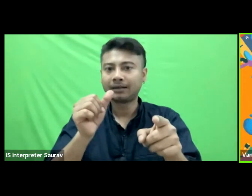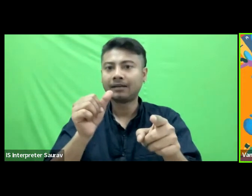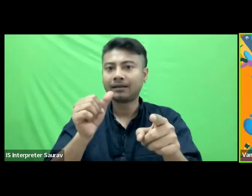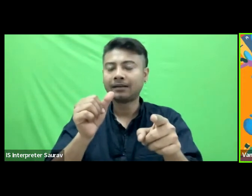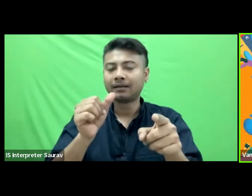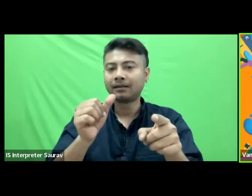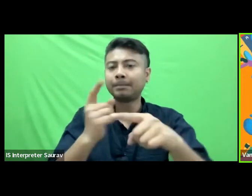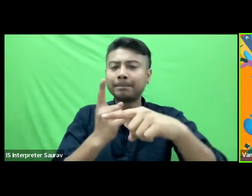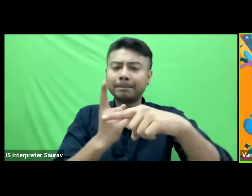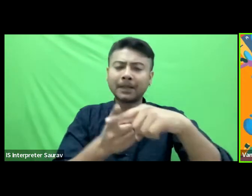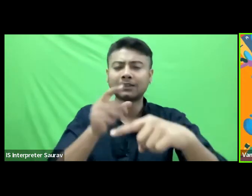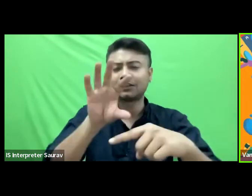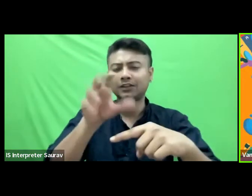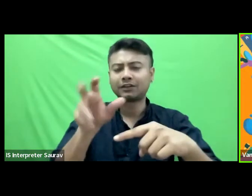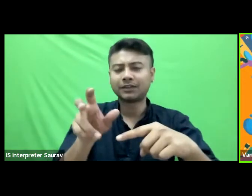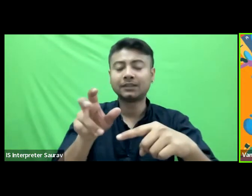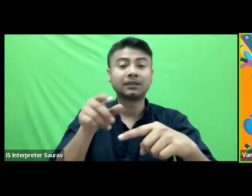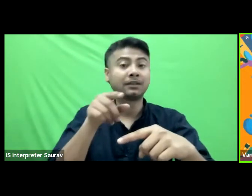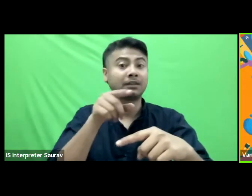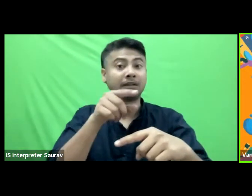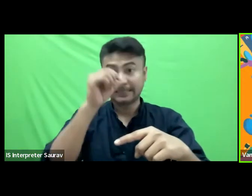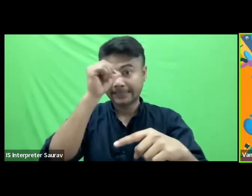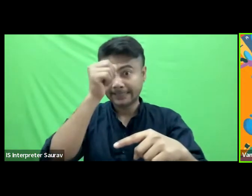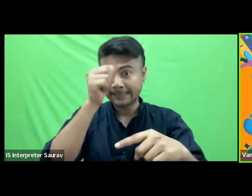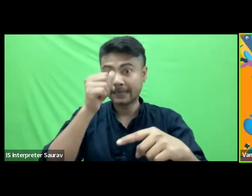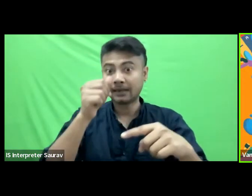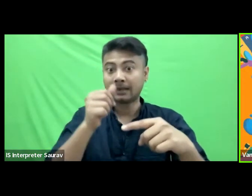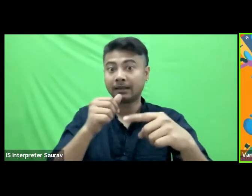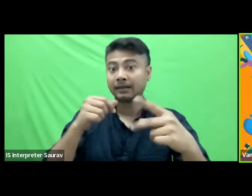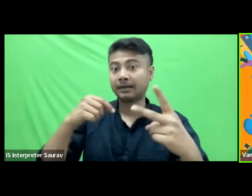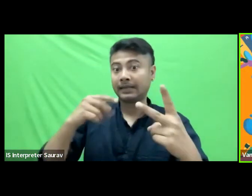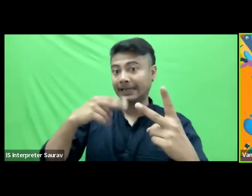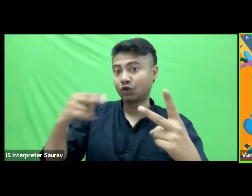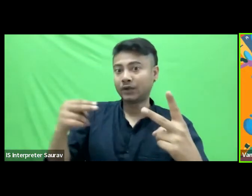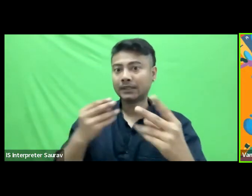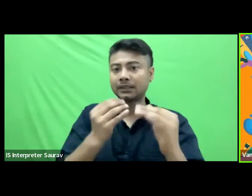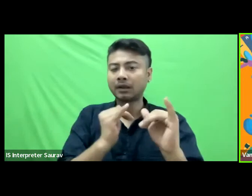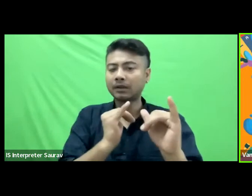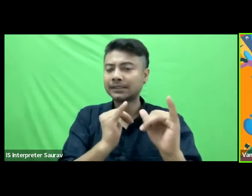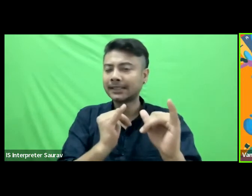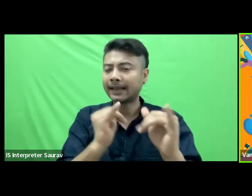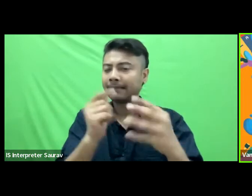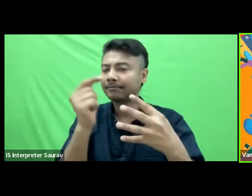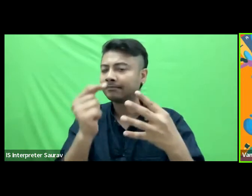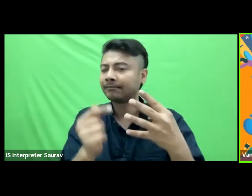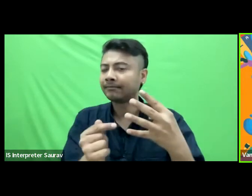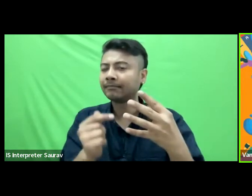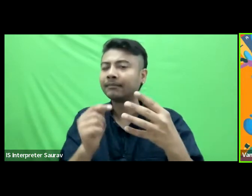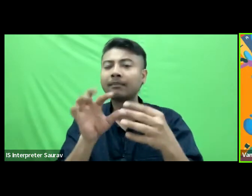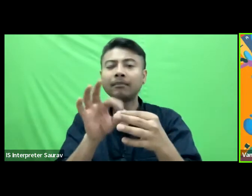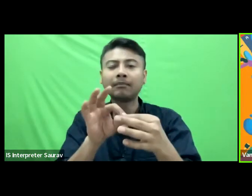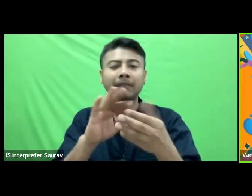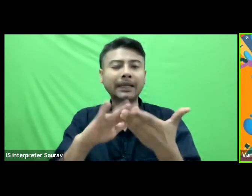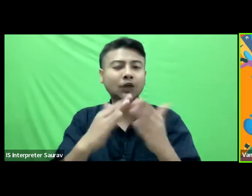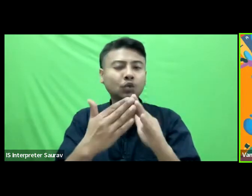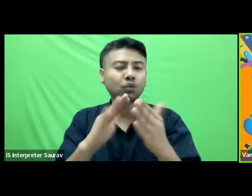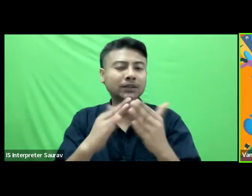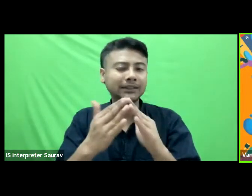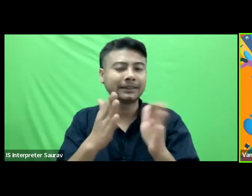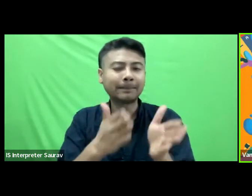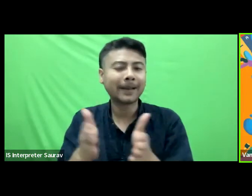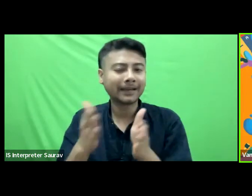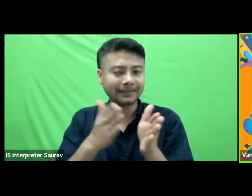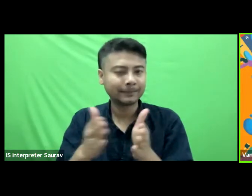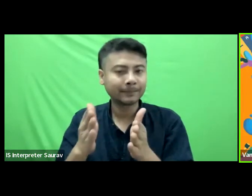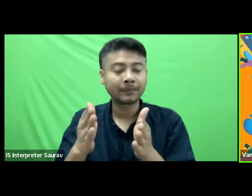similarities in our planning efforts. As Ian has introduced, my organization